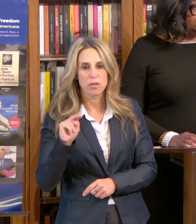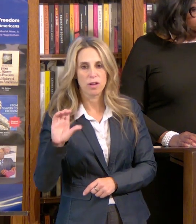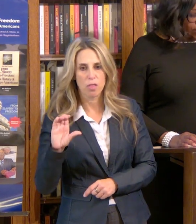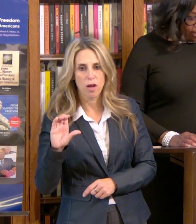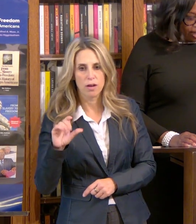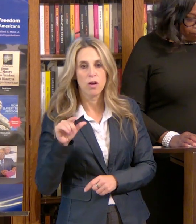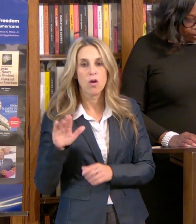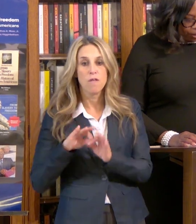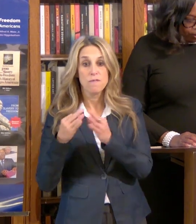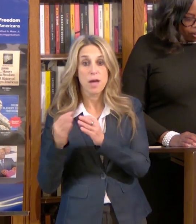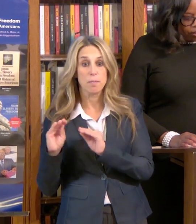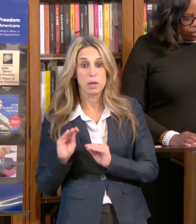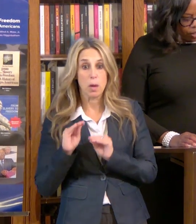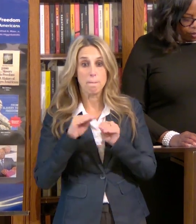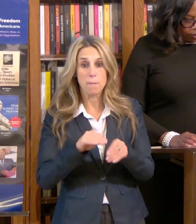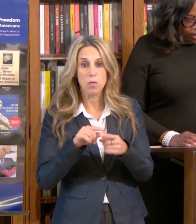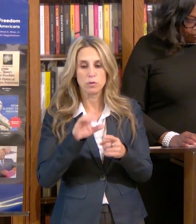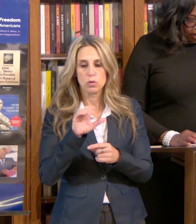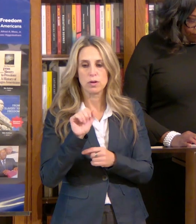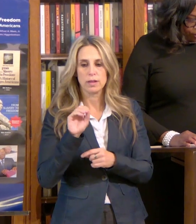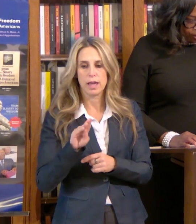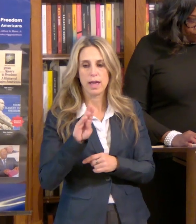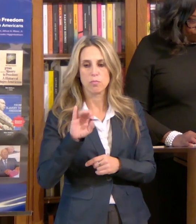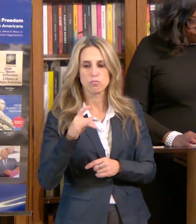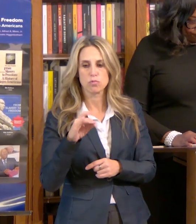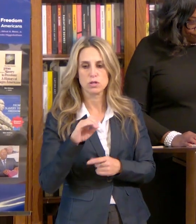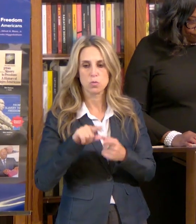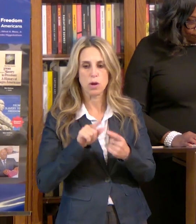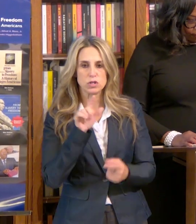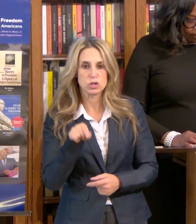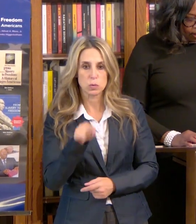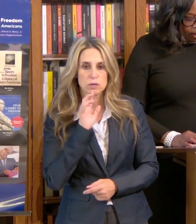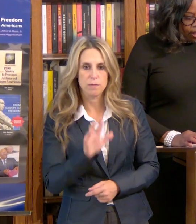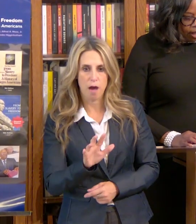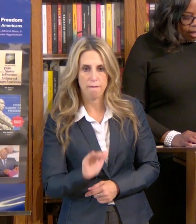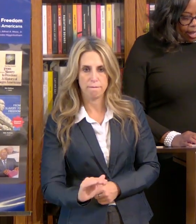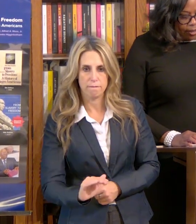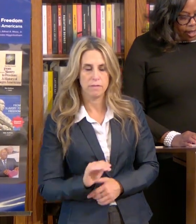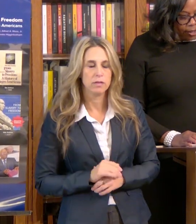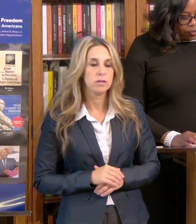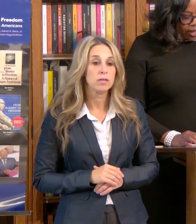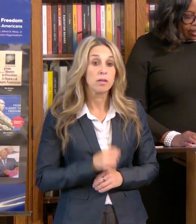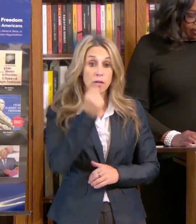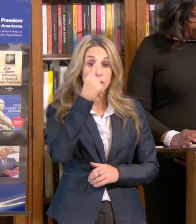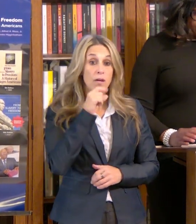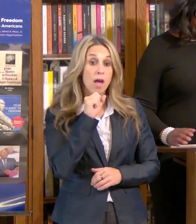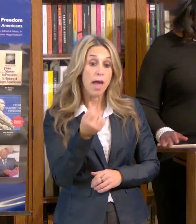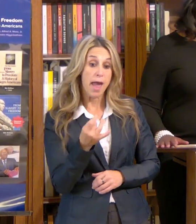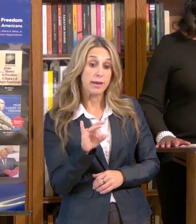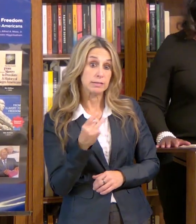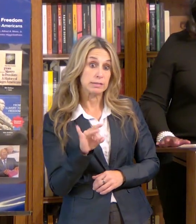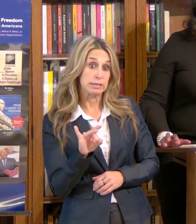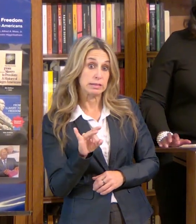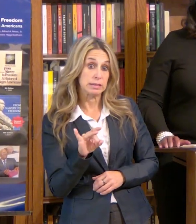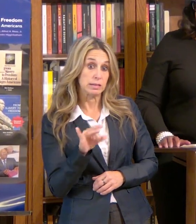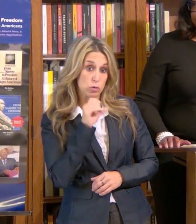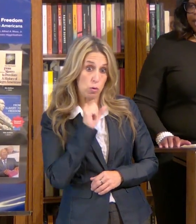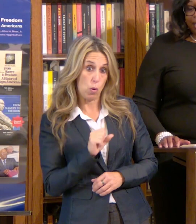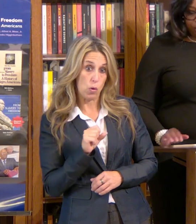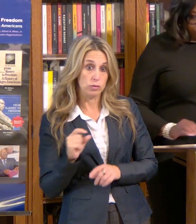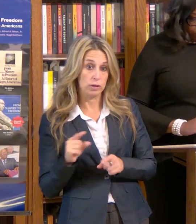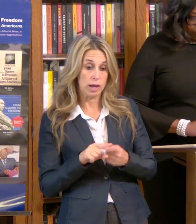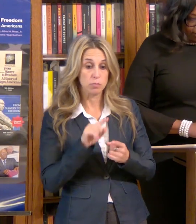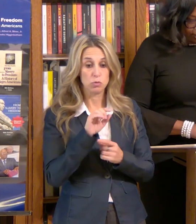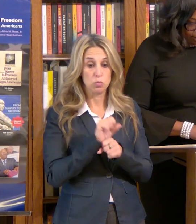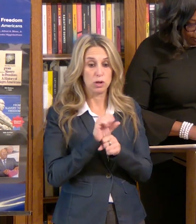her family moved to Cambridge when she was around 5 years old at the age of 18 she came to work at the